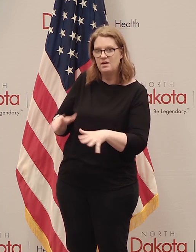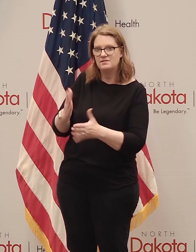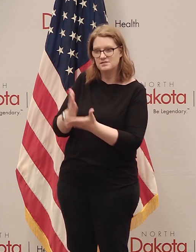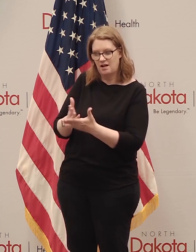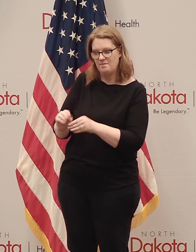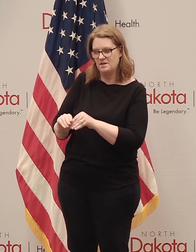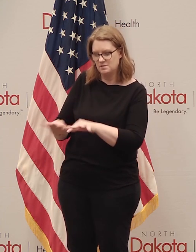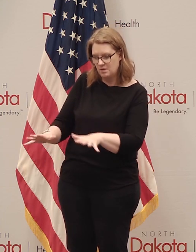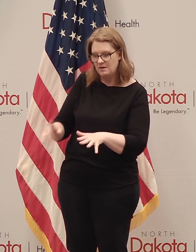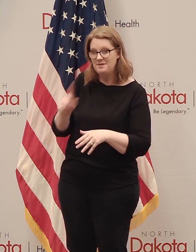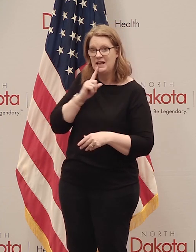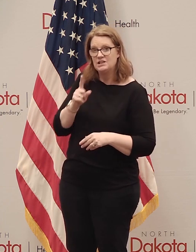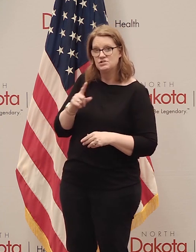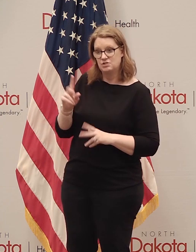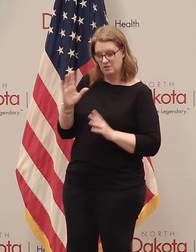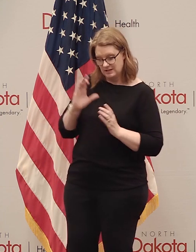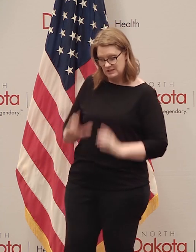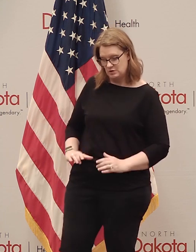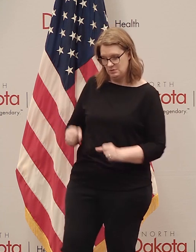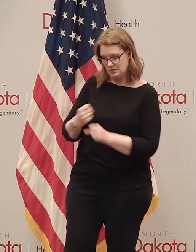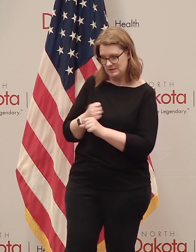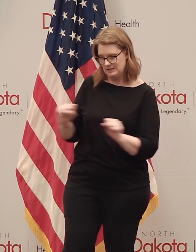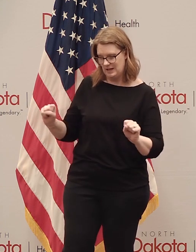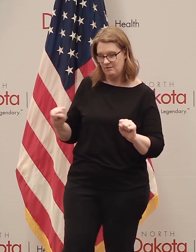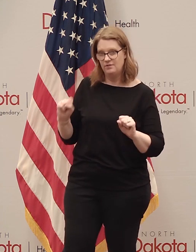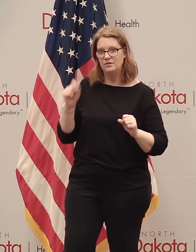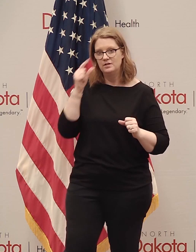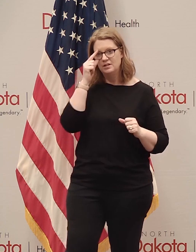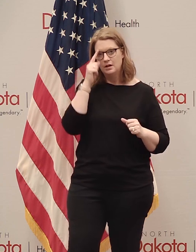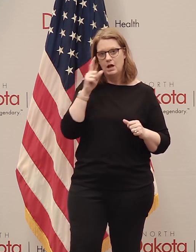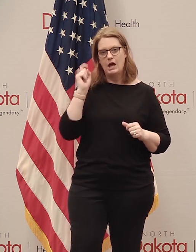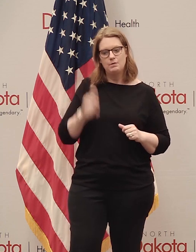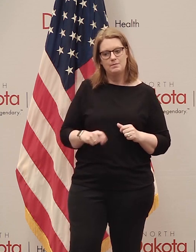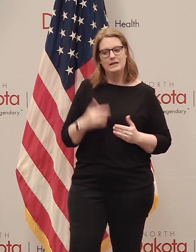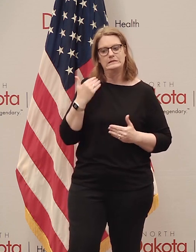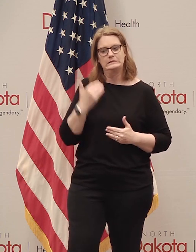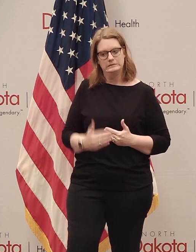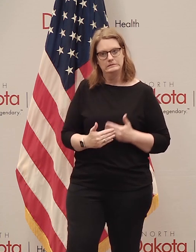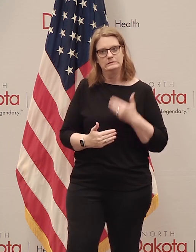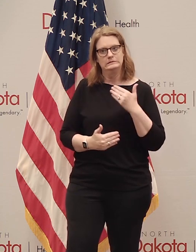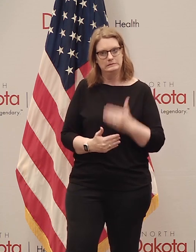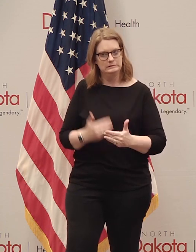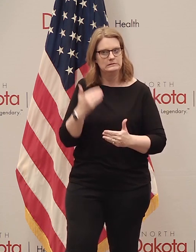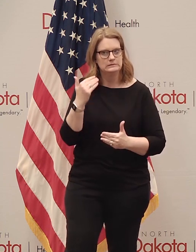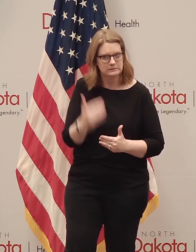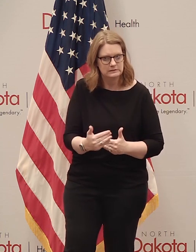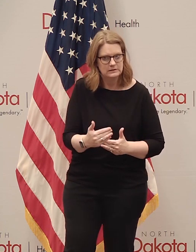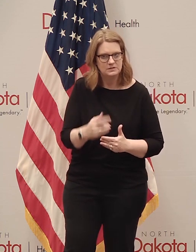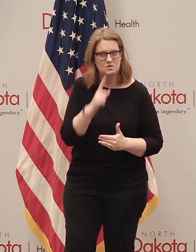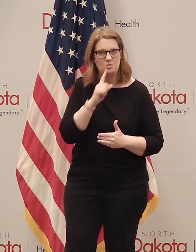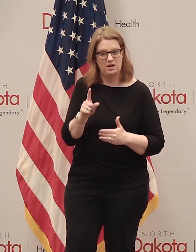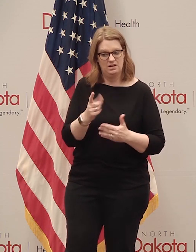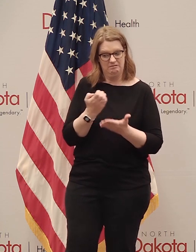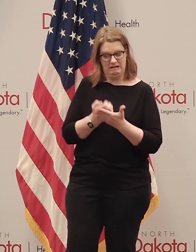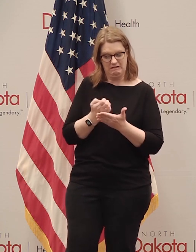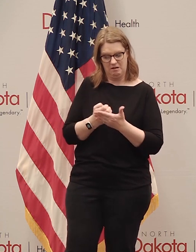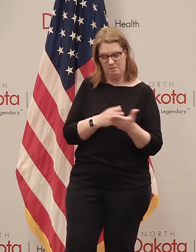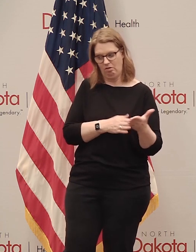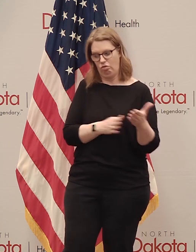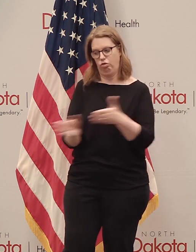ensure consumer safety, which is, again, the path that we must continue forward on to attain our full economic